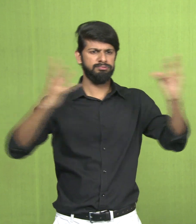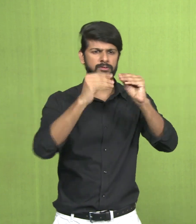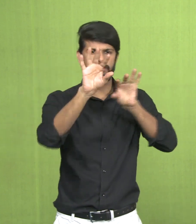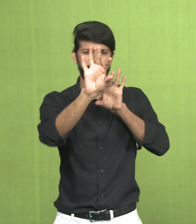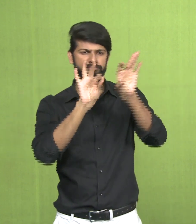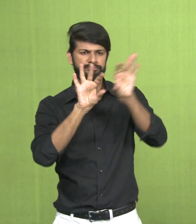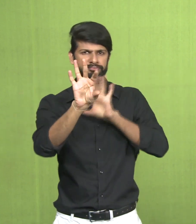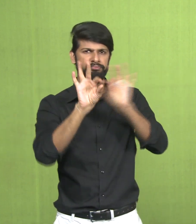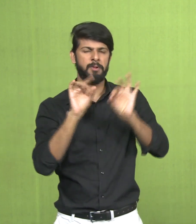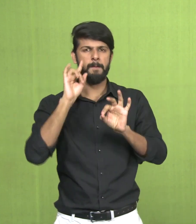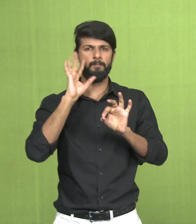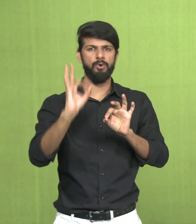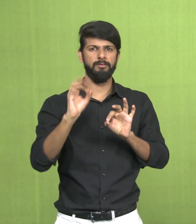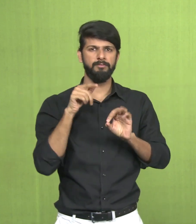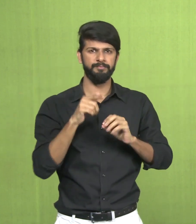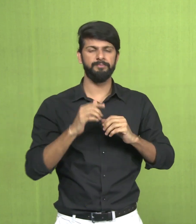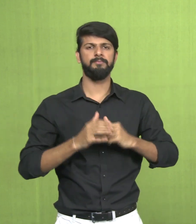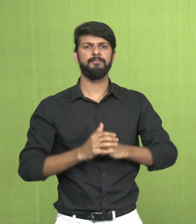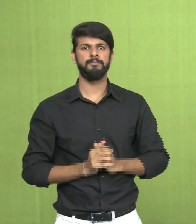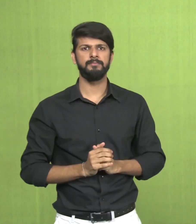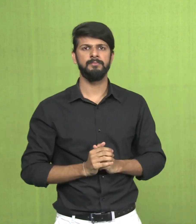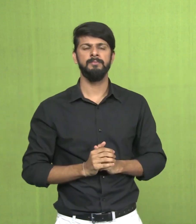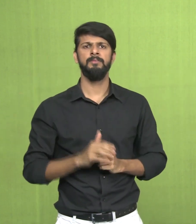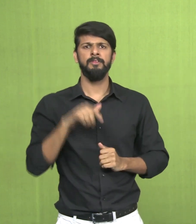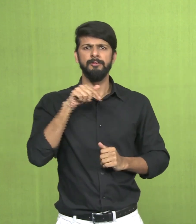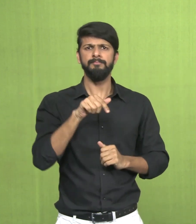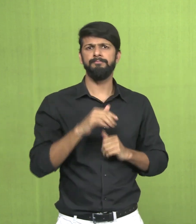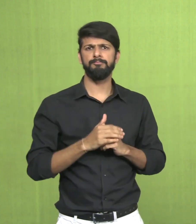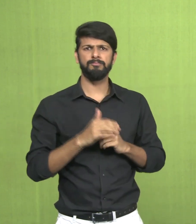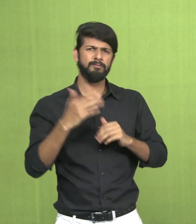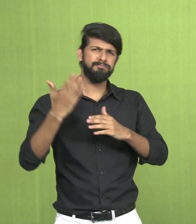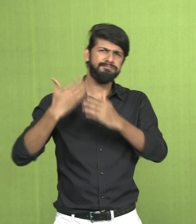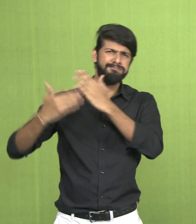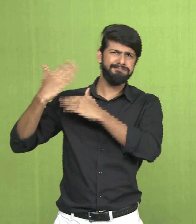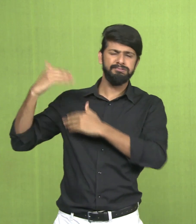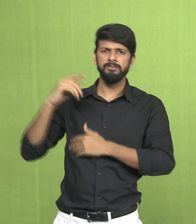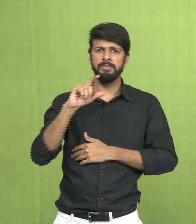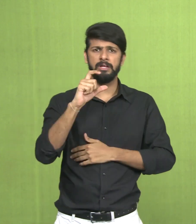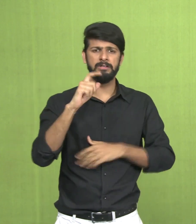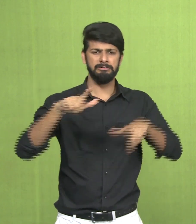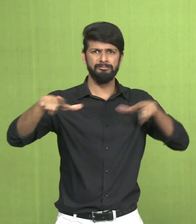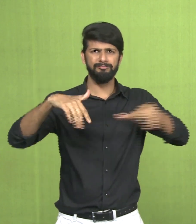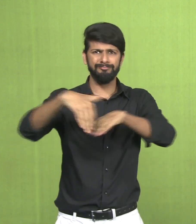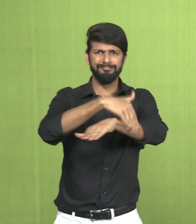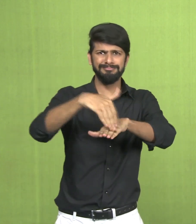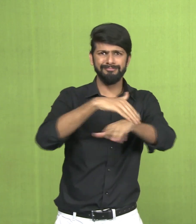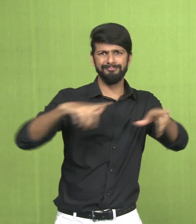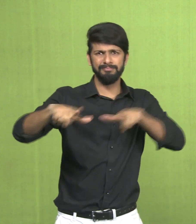So after going through the lesson, we have some important points for us to remember.